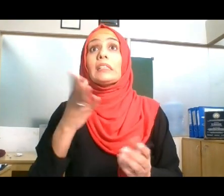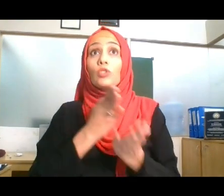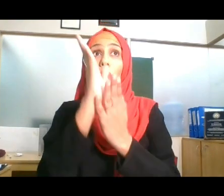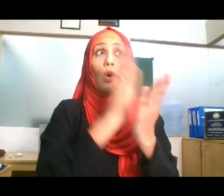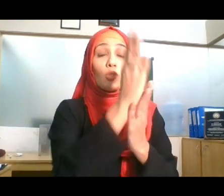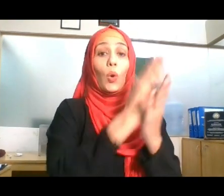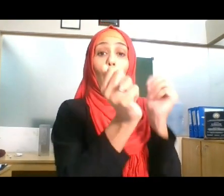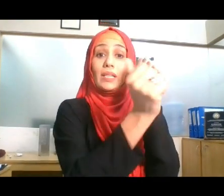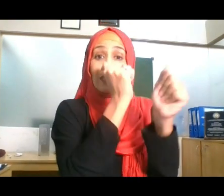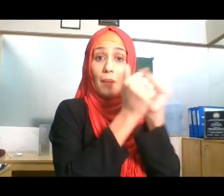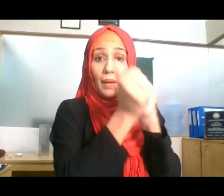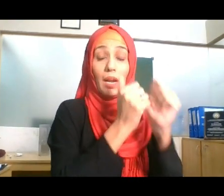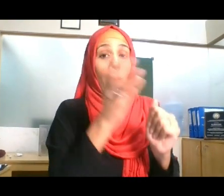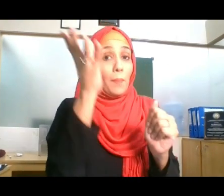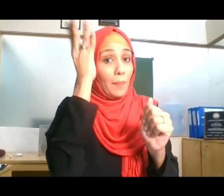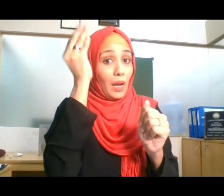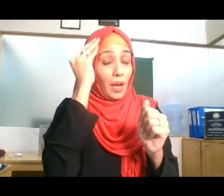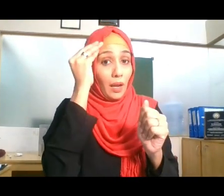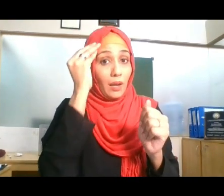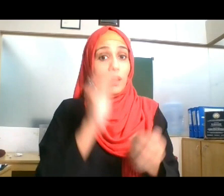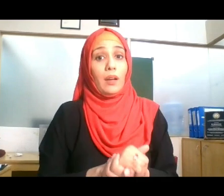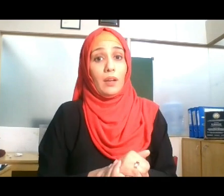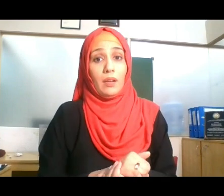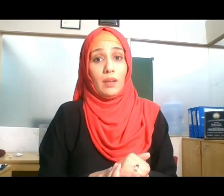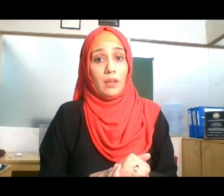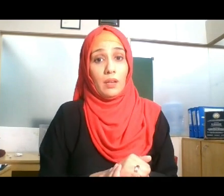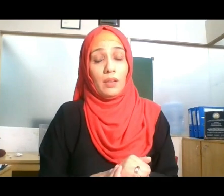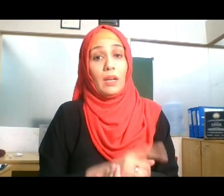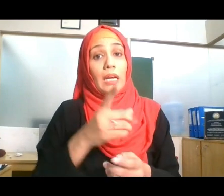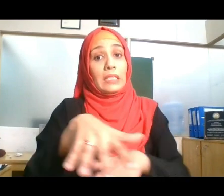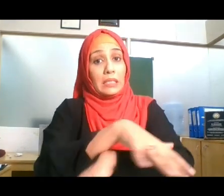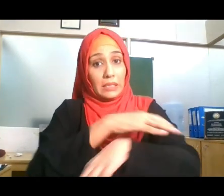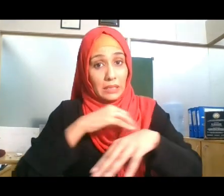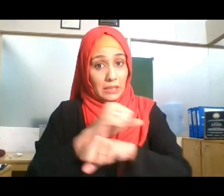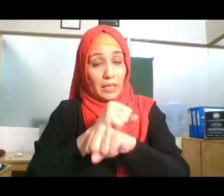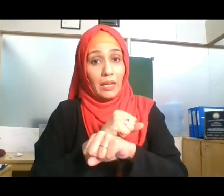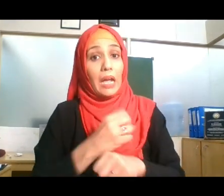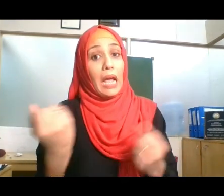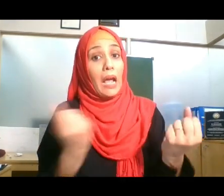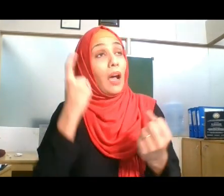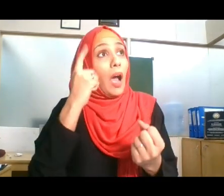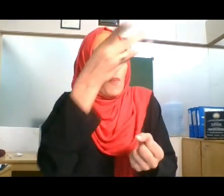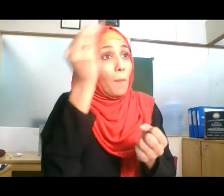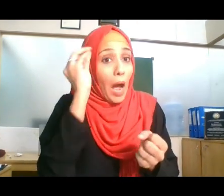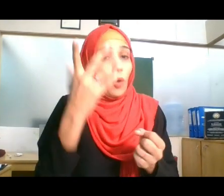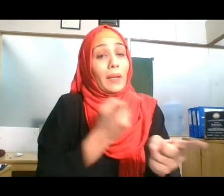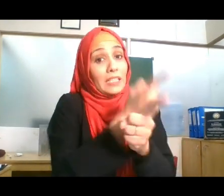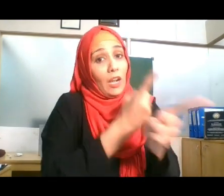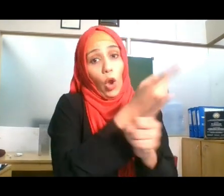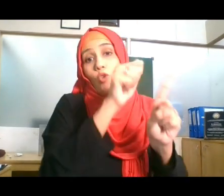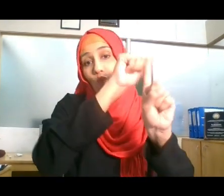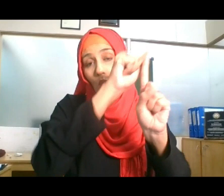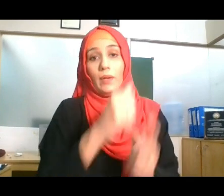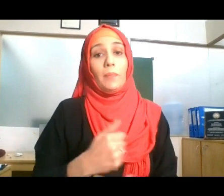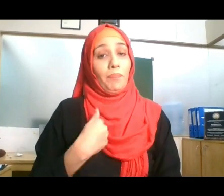to impart information and to give them skills which they otherwise would not have been able to have. So my request right now